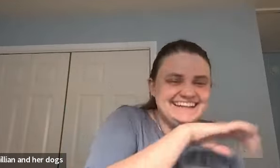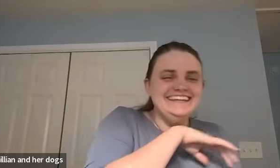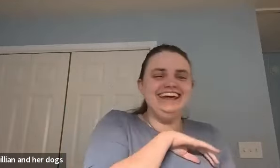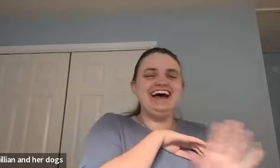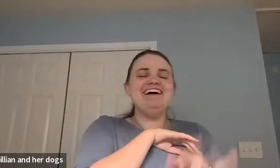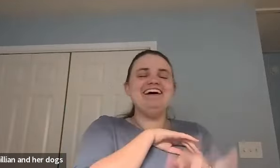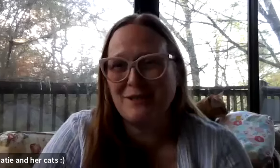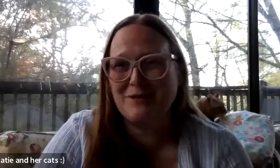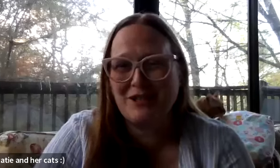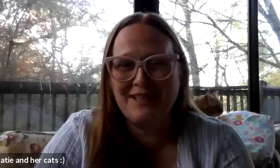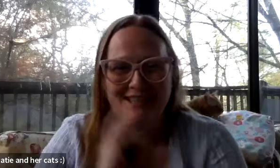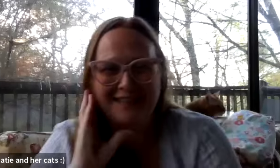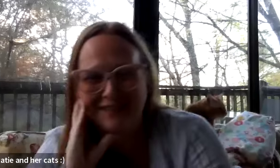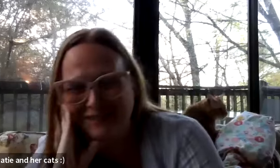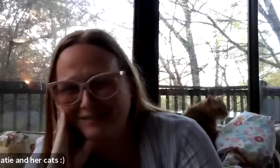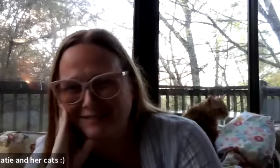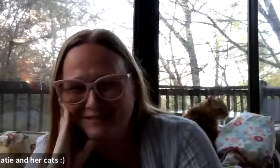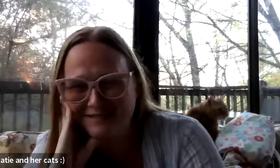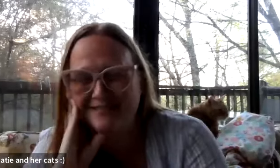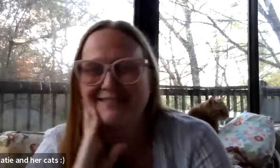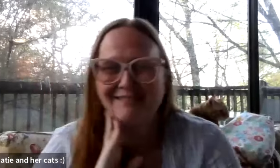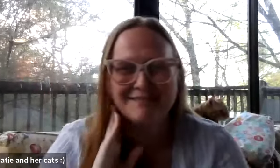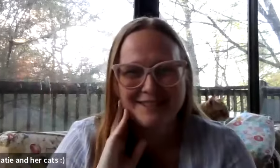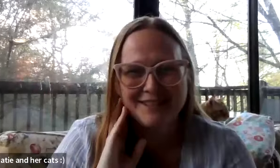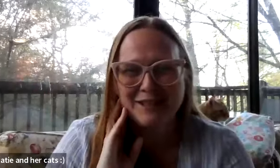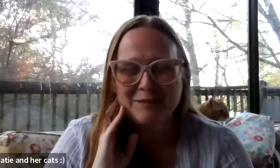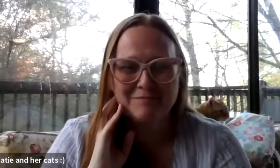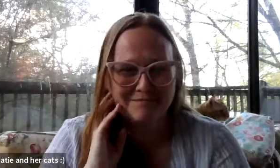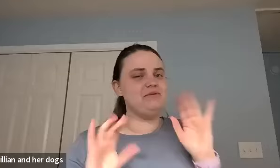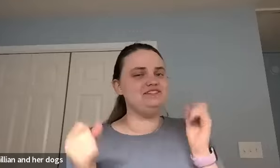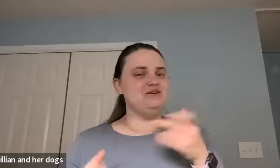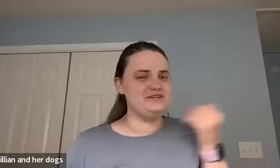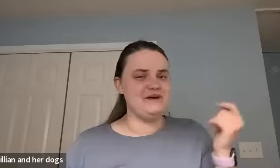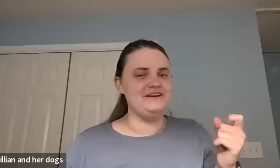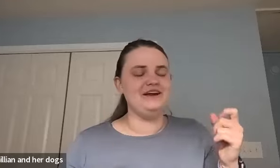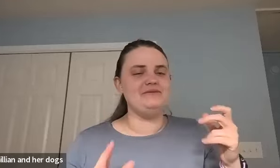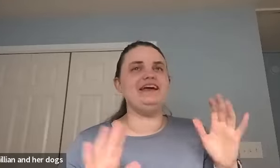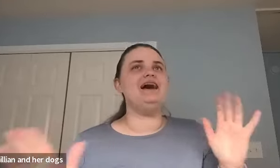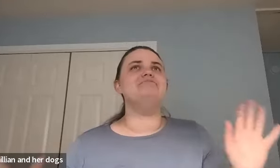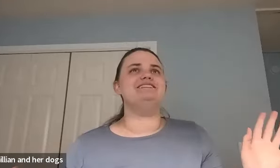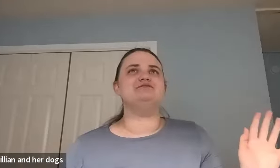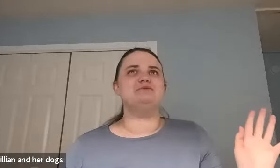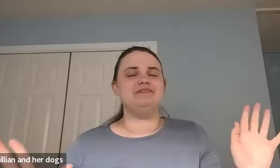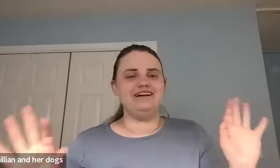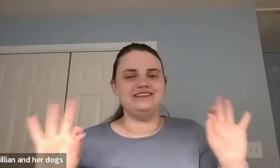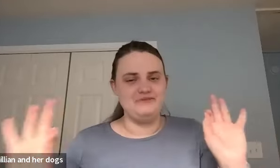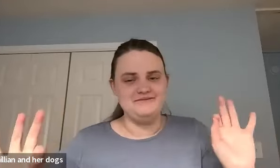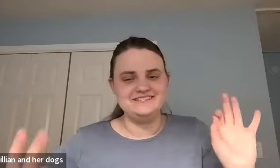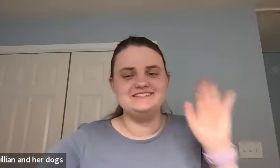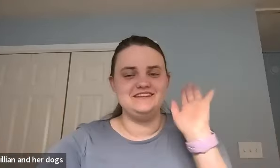hope you can read soon, Jillian. I promise next week I'll be so much better and y'all be like, I'm back to normal, guys. I promise. So